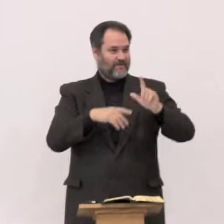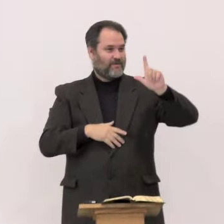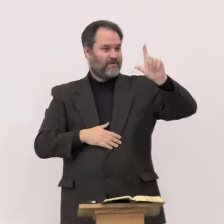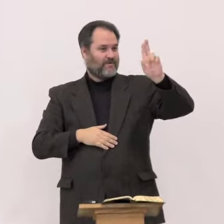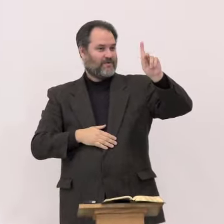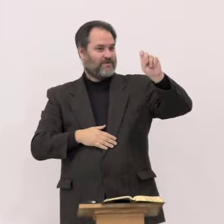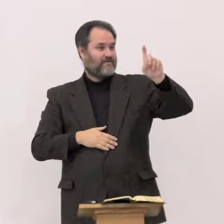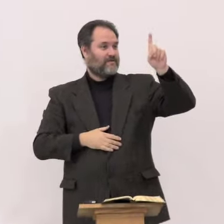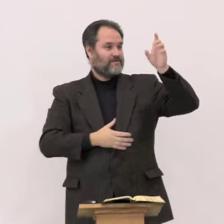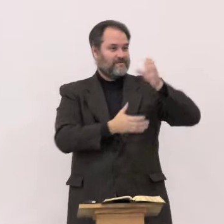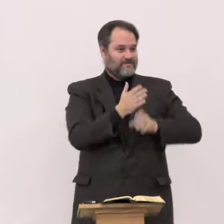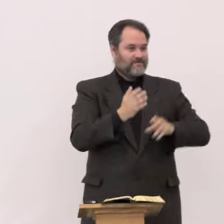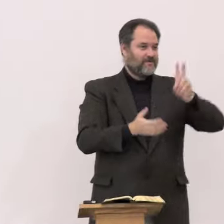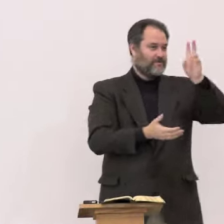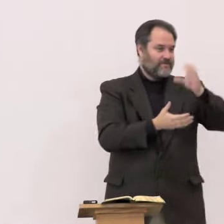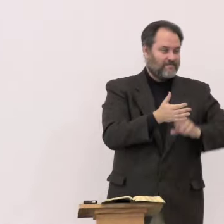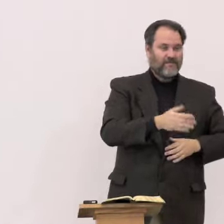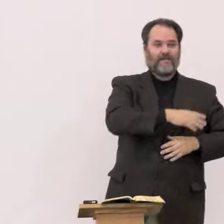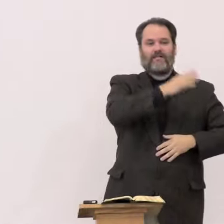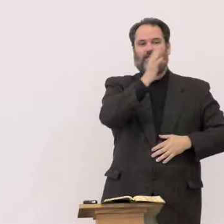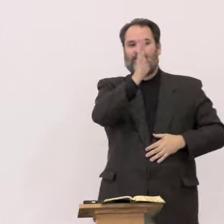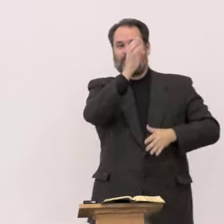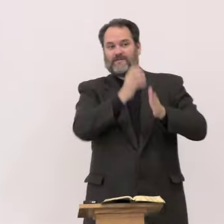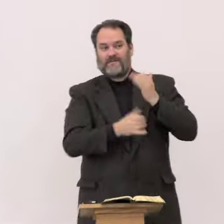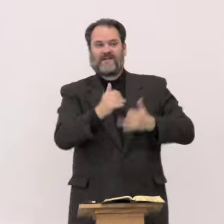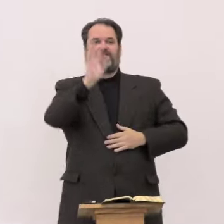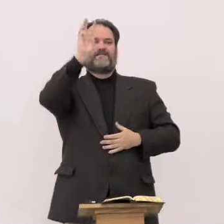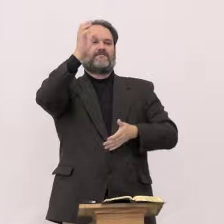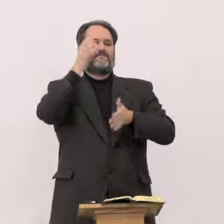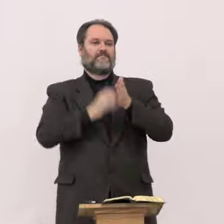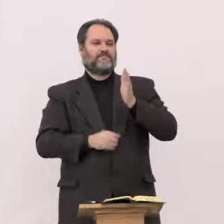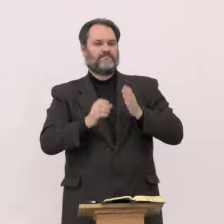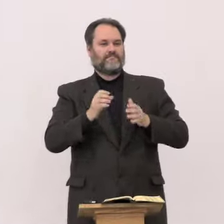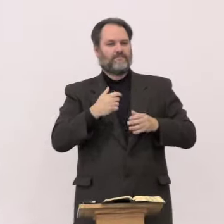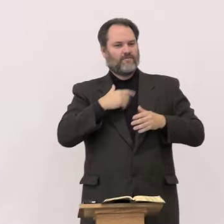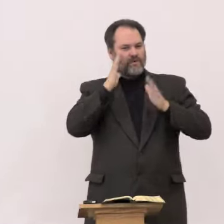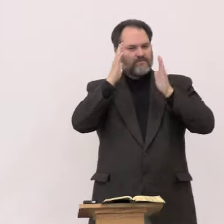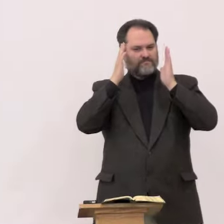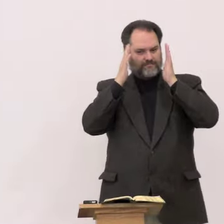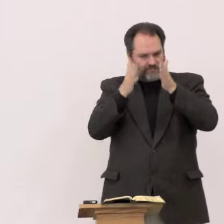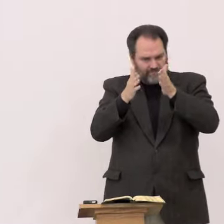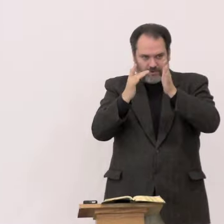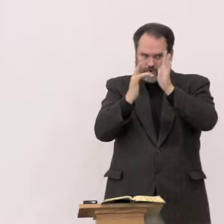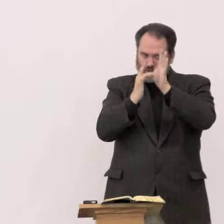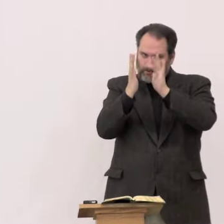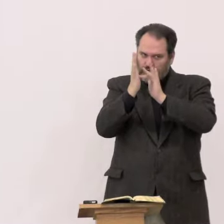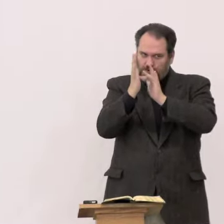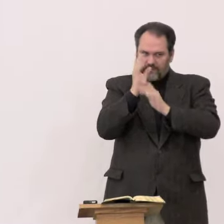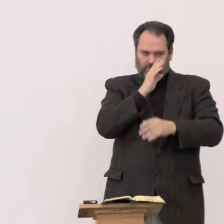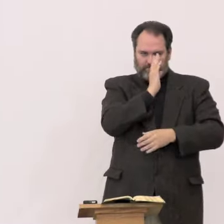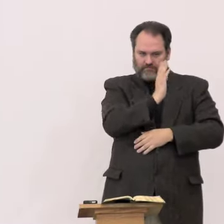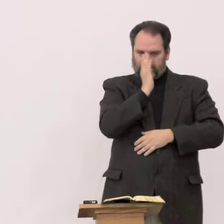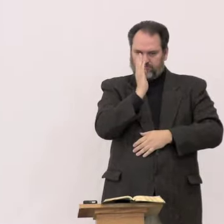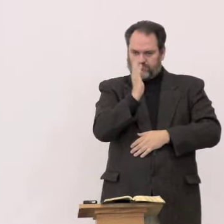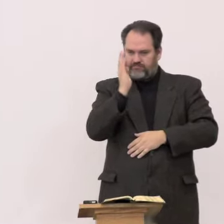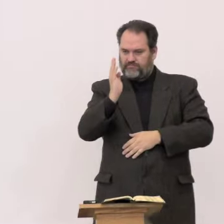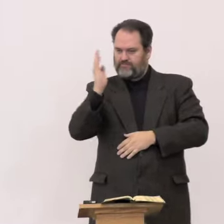But we're studying on Luke chapter 1 and 2. And now we're going to study on chapter 6. And we're going to try to focus